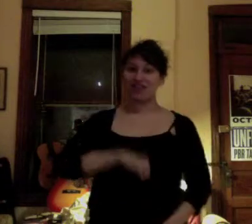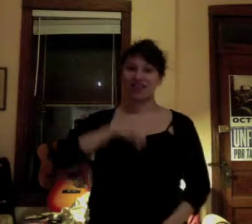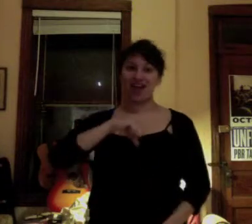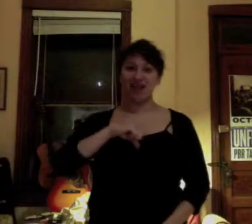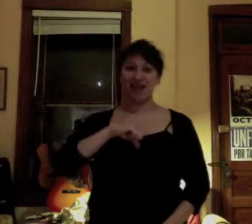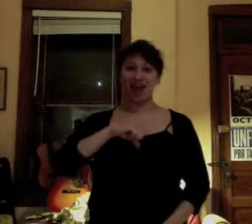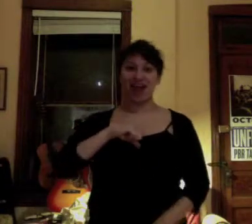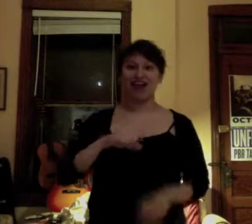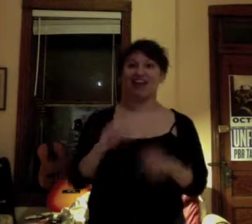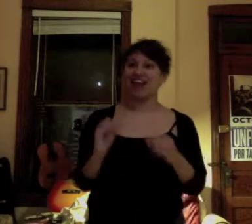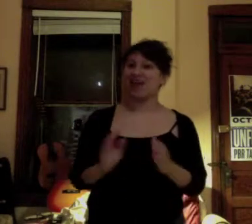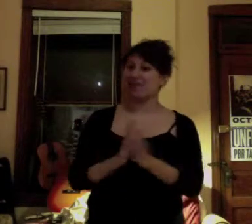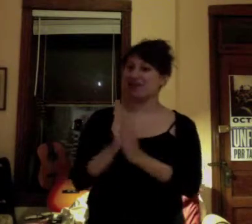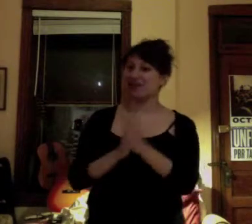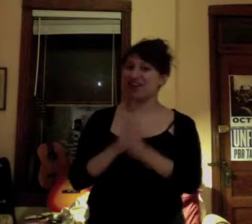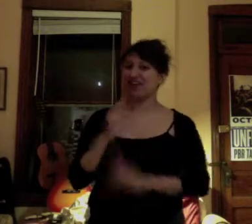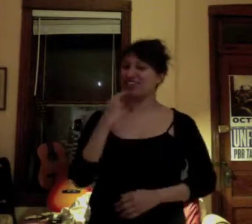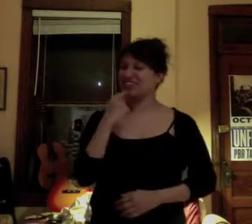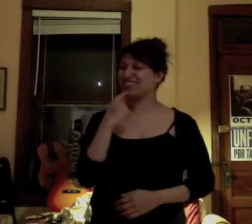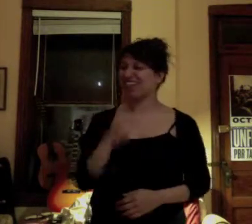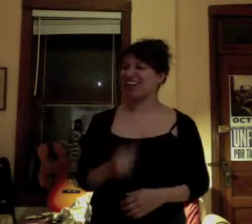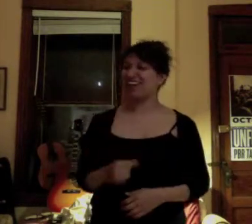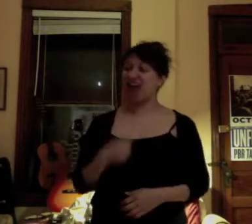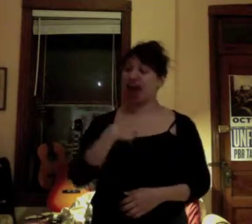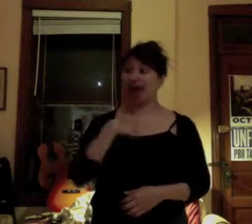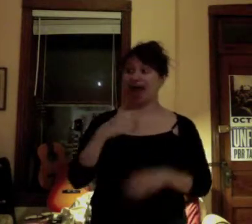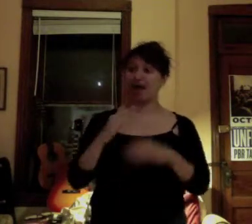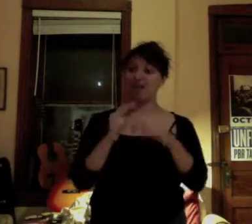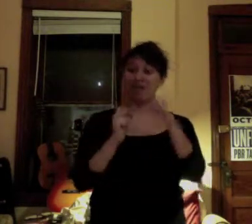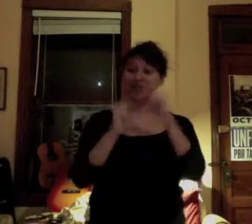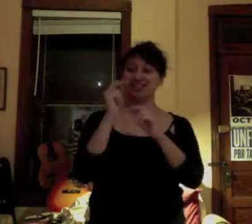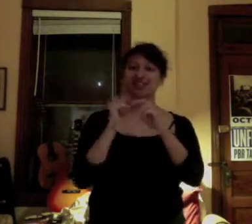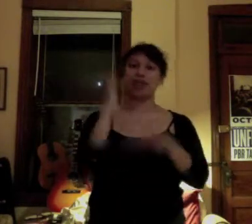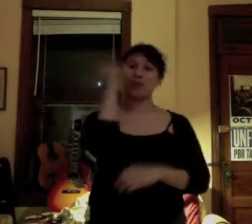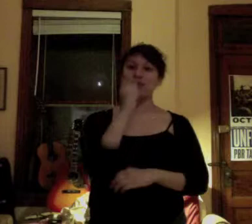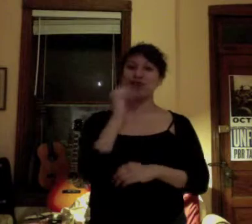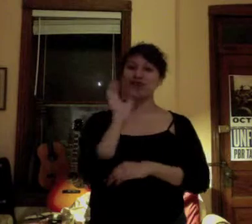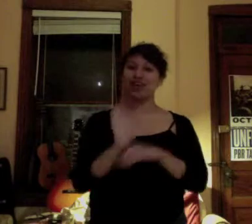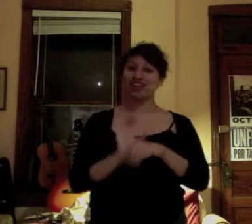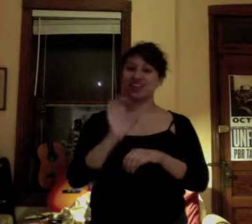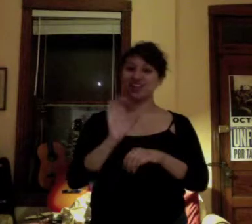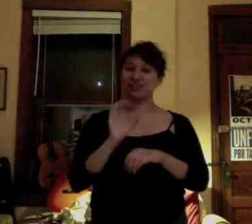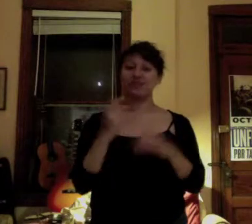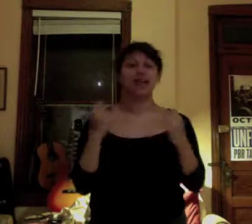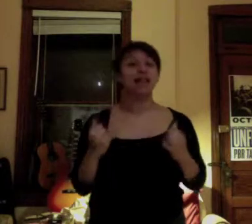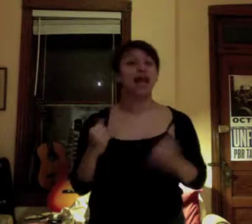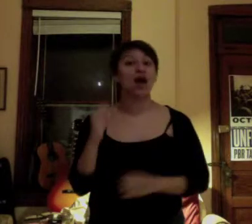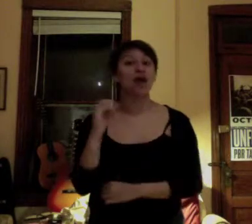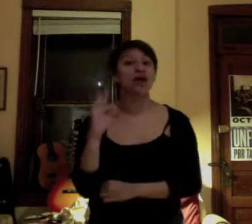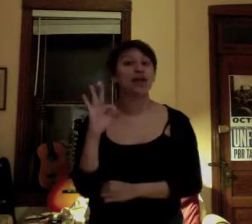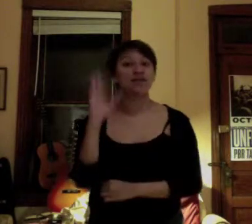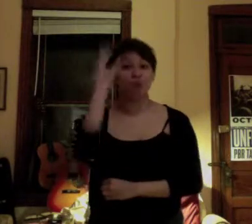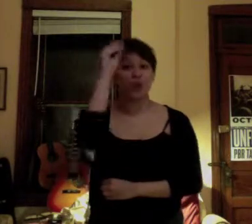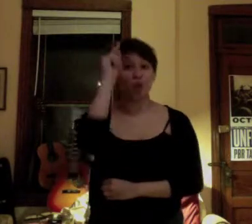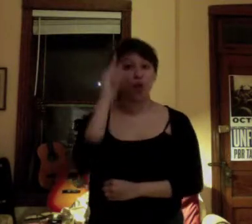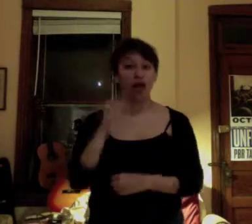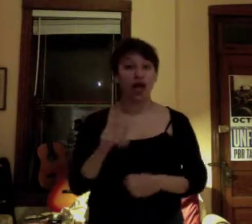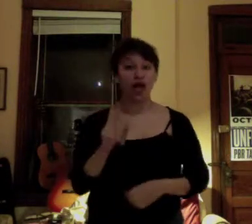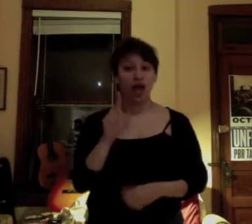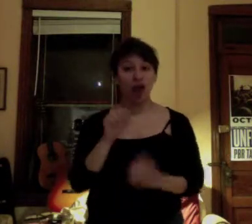cathedral." Now, if this little boy approached you and asked you, "What are you doing?" how would